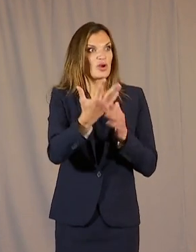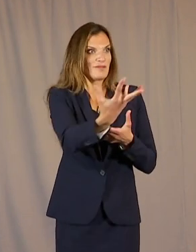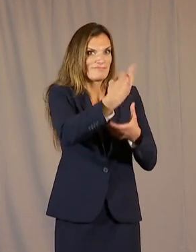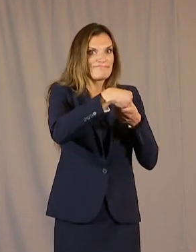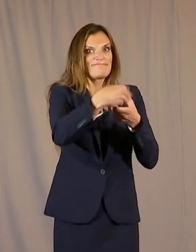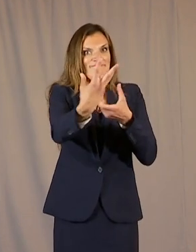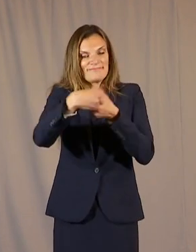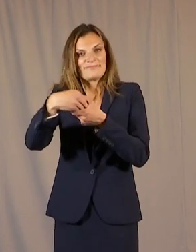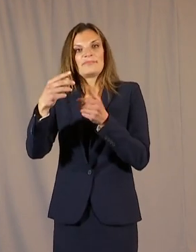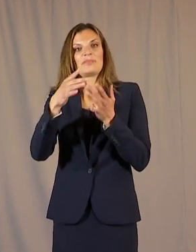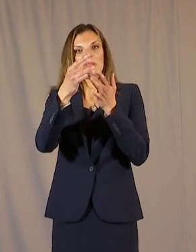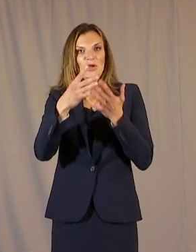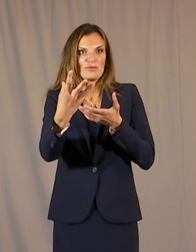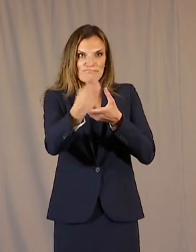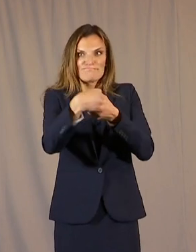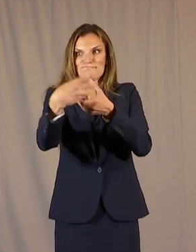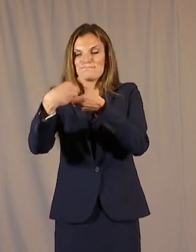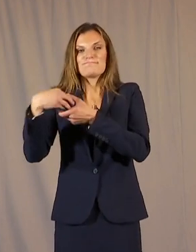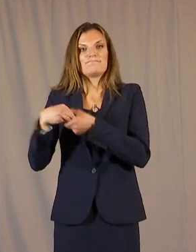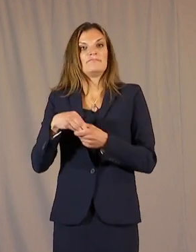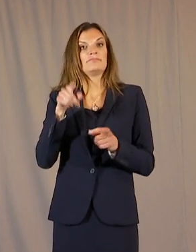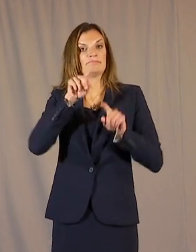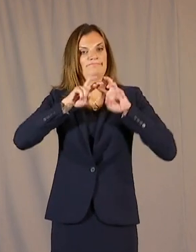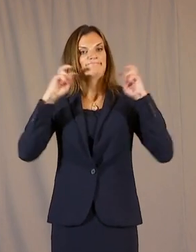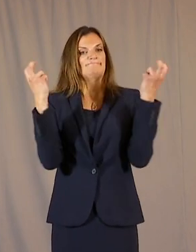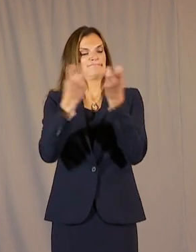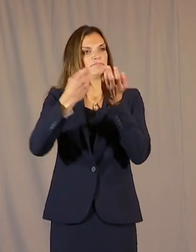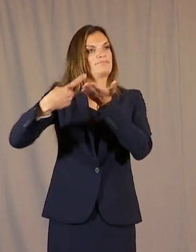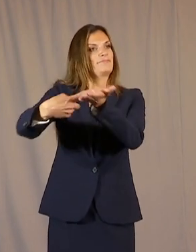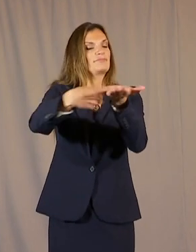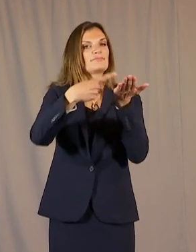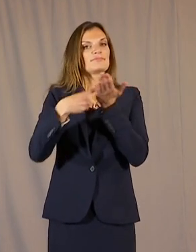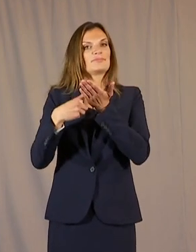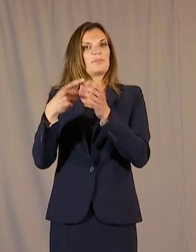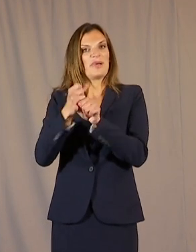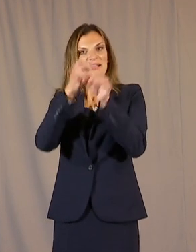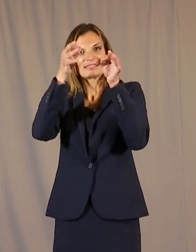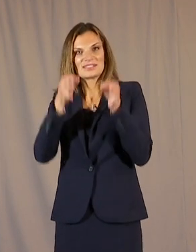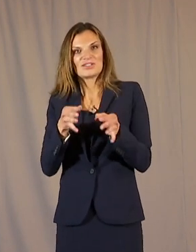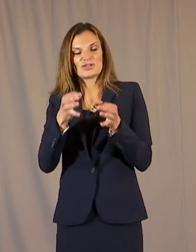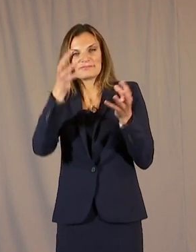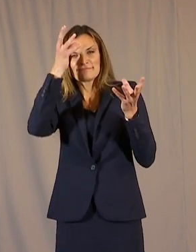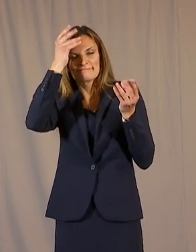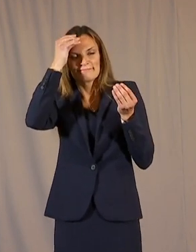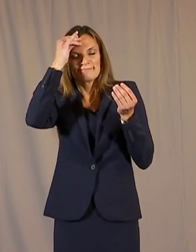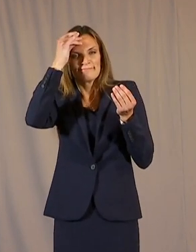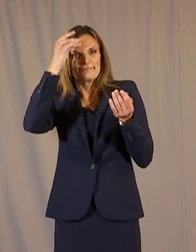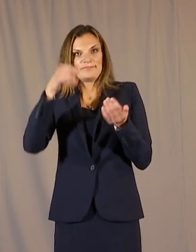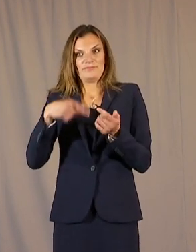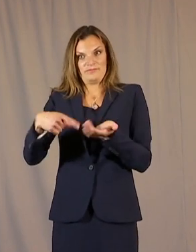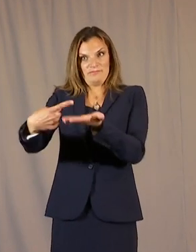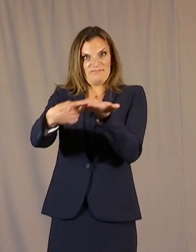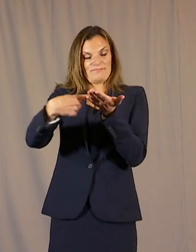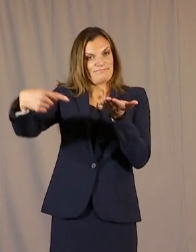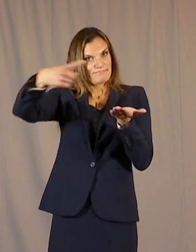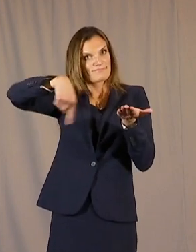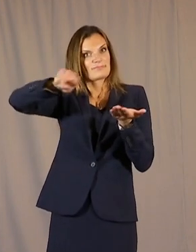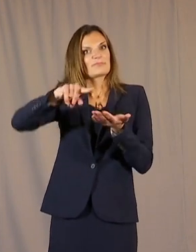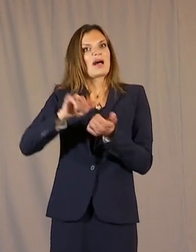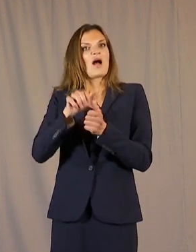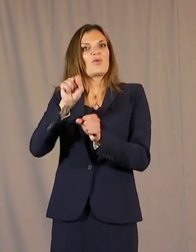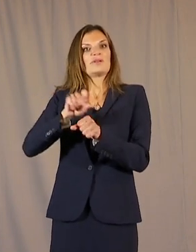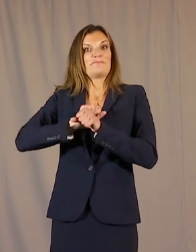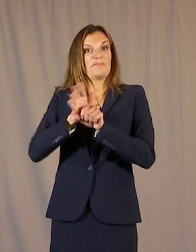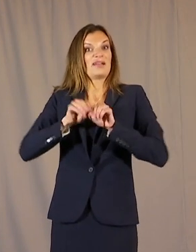to co-create those decisions and solutions that would help us address the pandemic. And